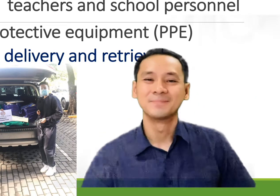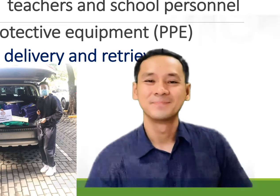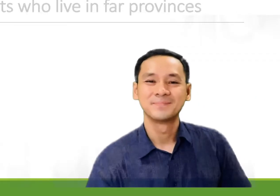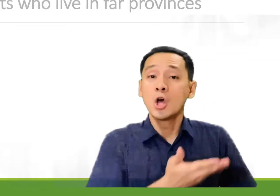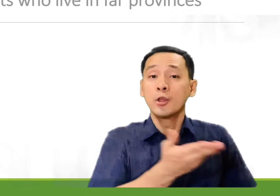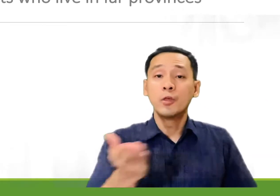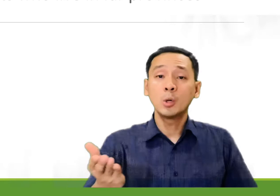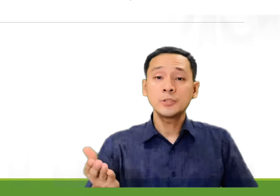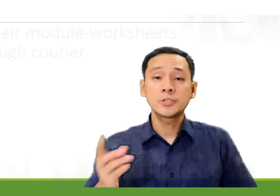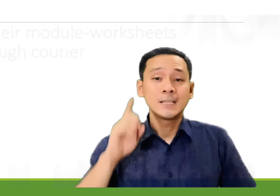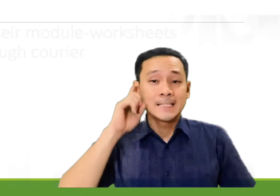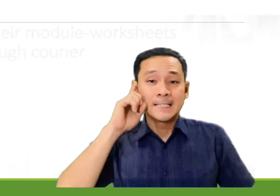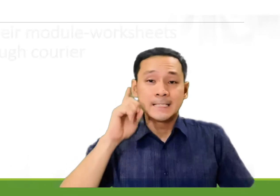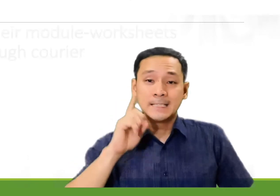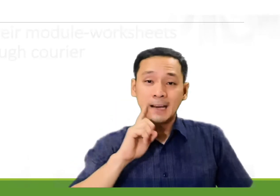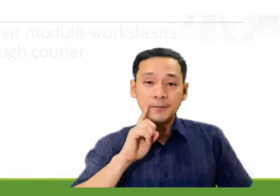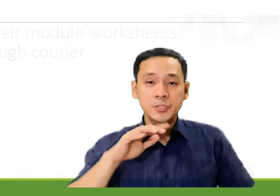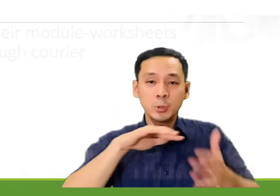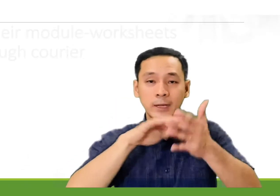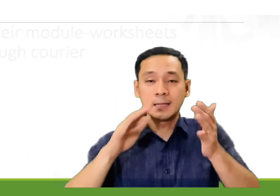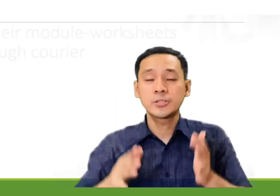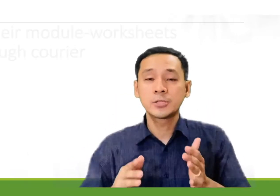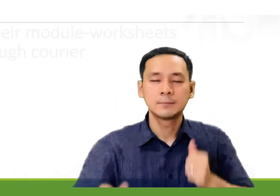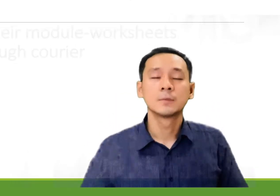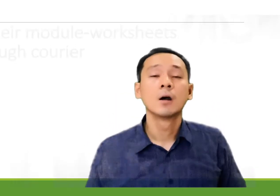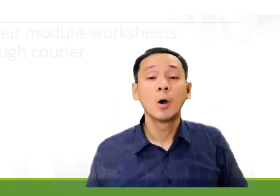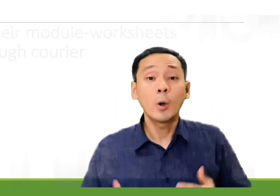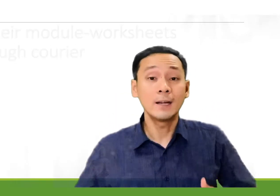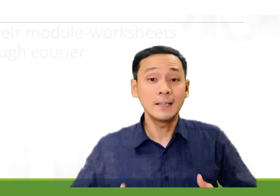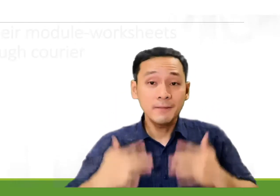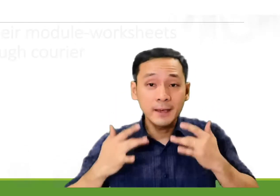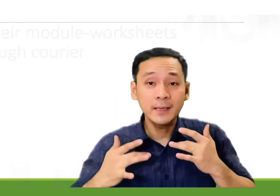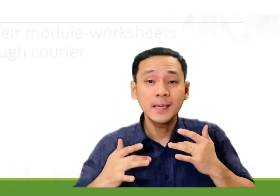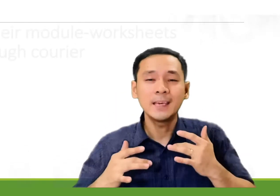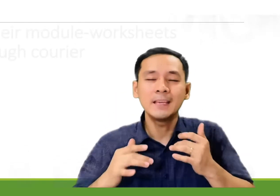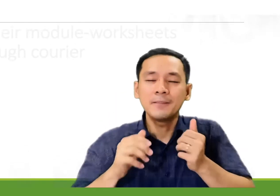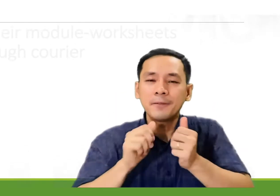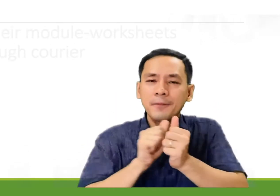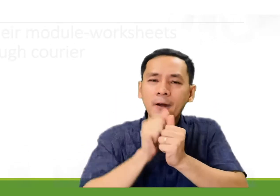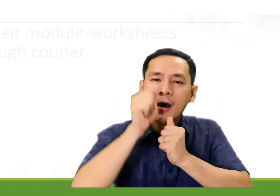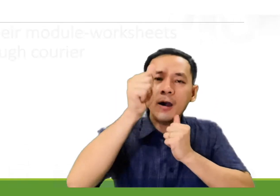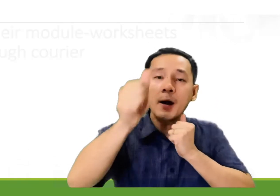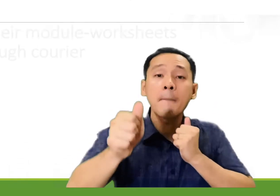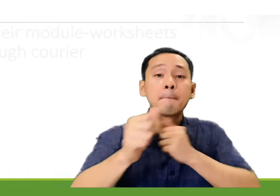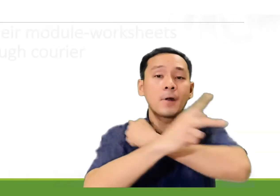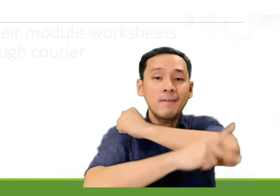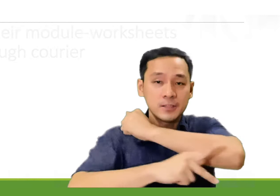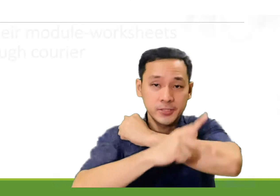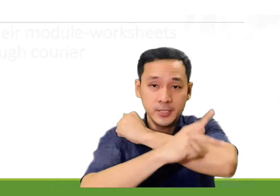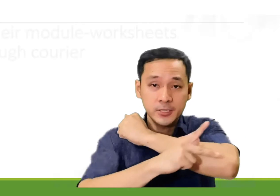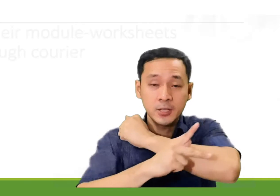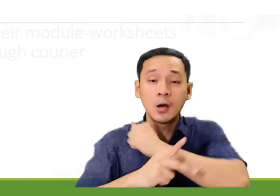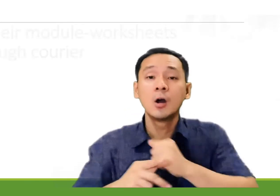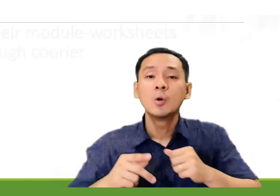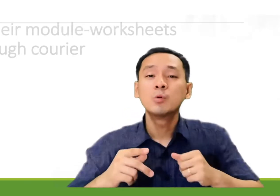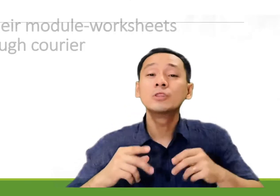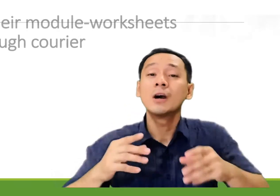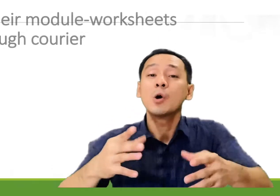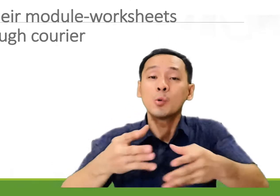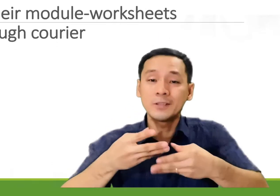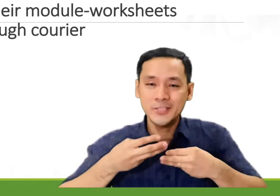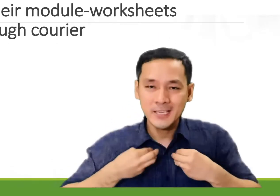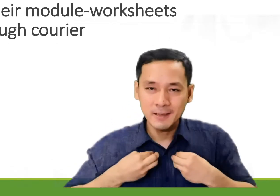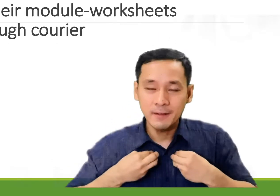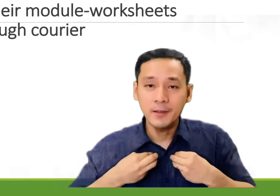retrieval. Those deaf students who are living in far provinces